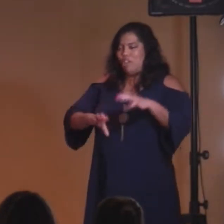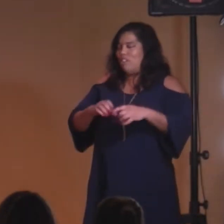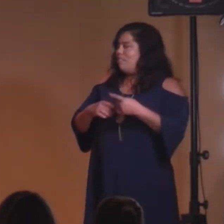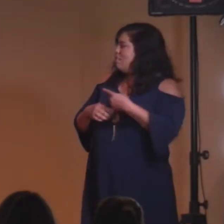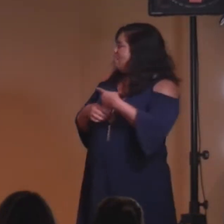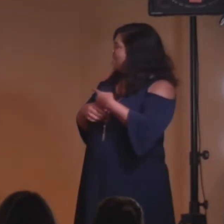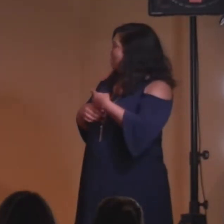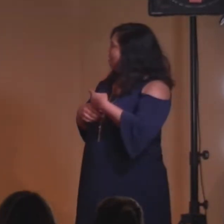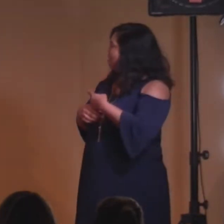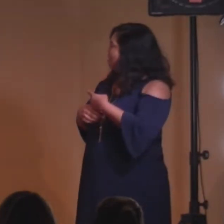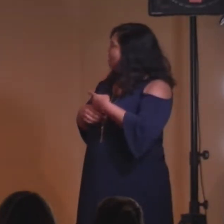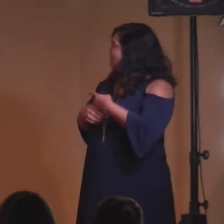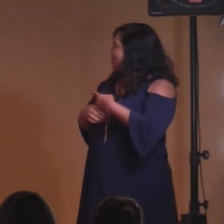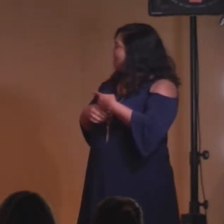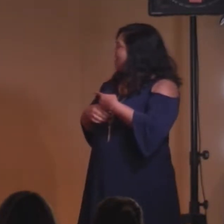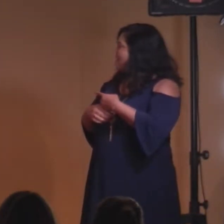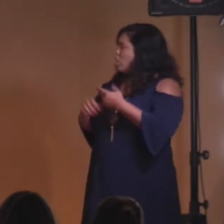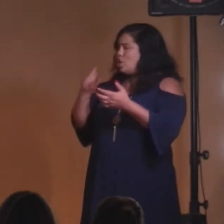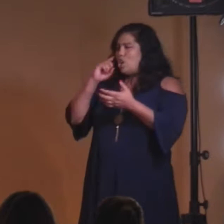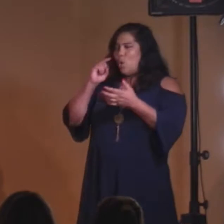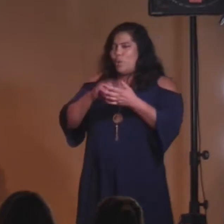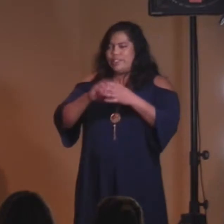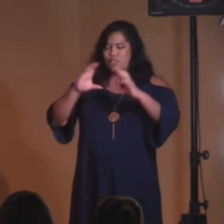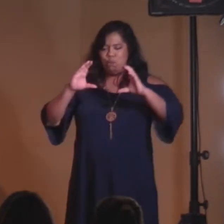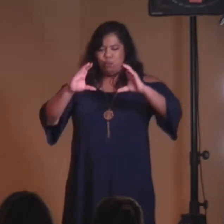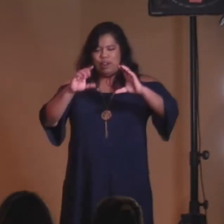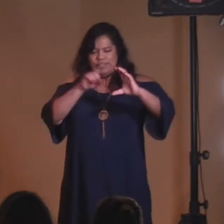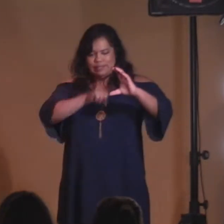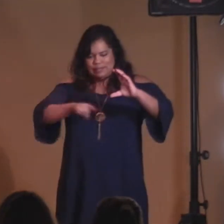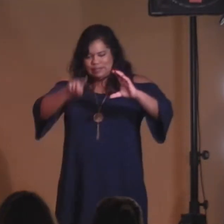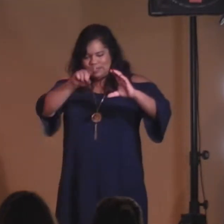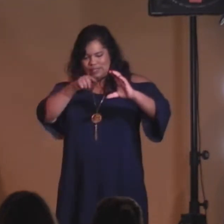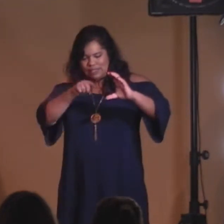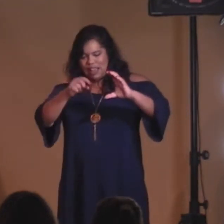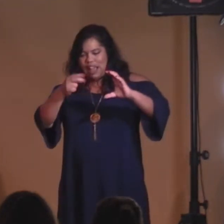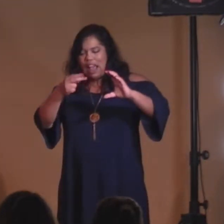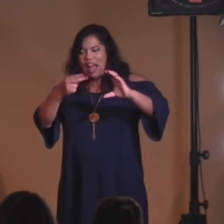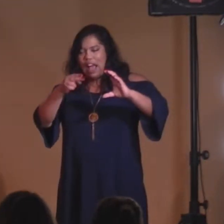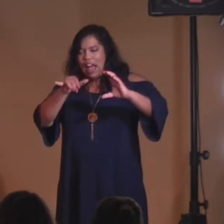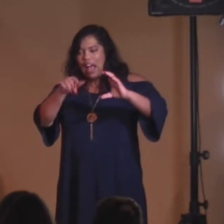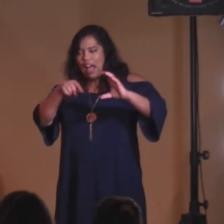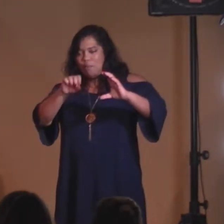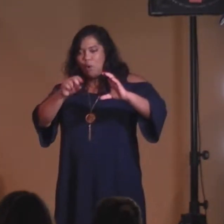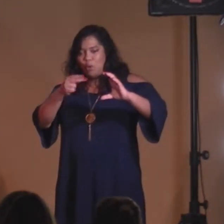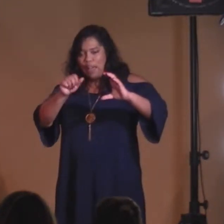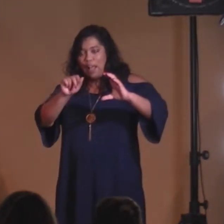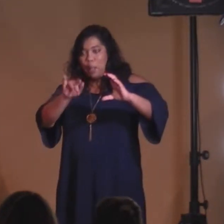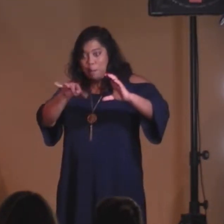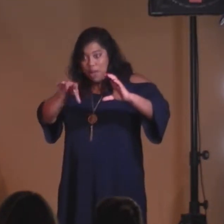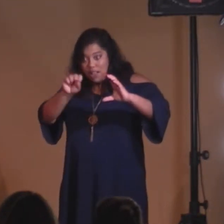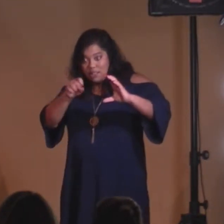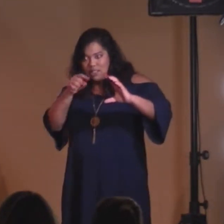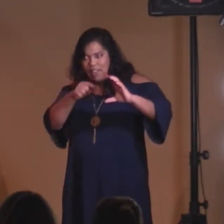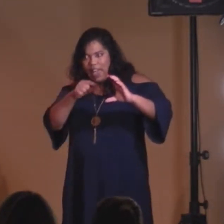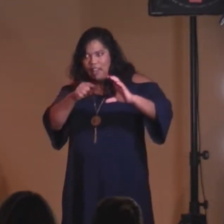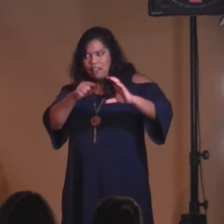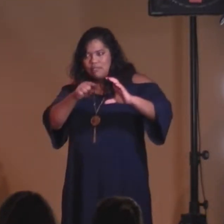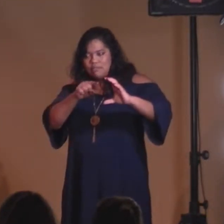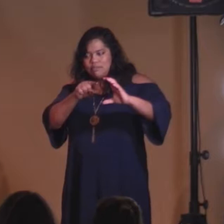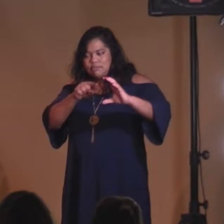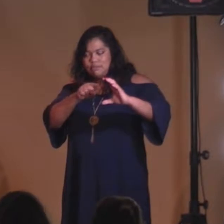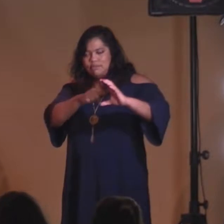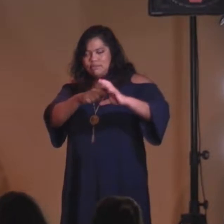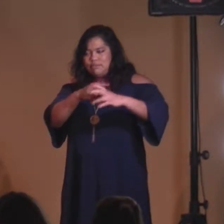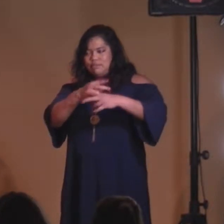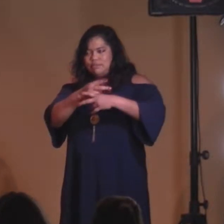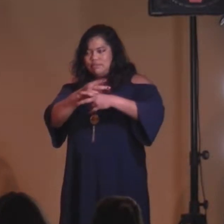response. Now, depending on what's going on, okay, so let's go here. Well, let's do this one first. Process